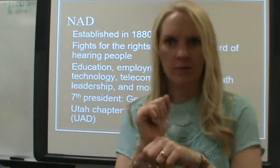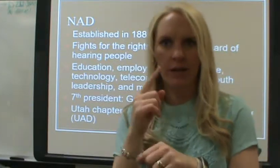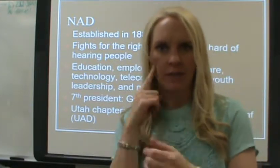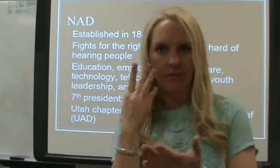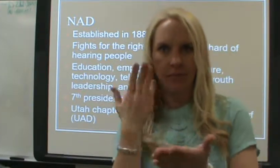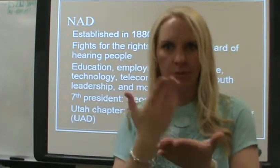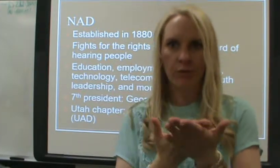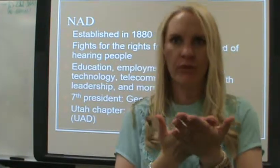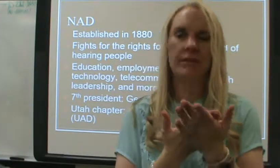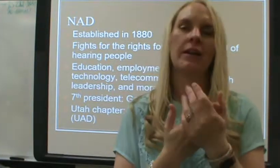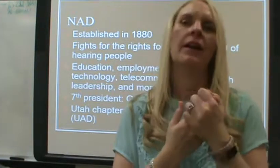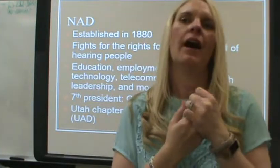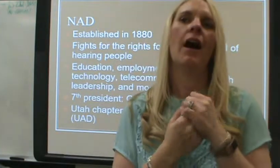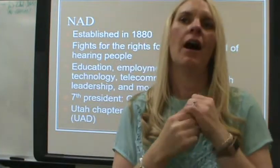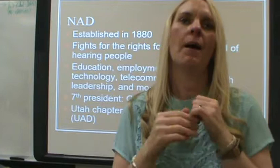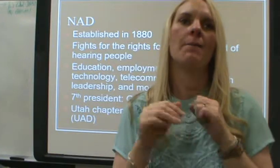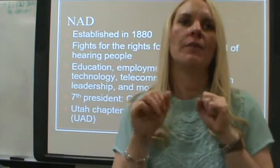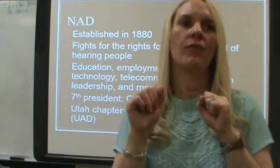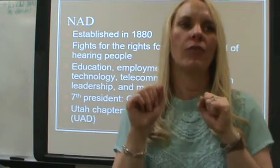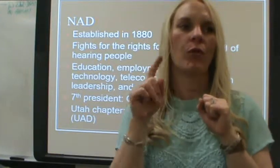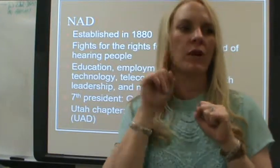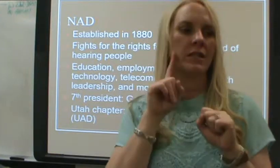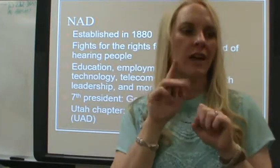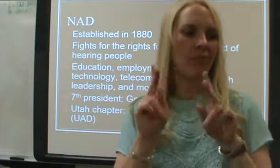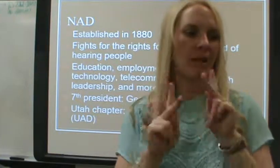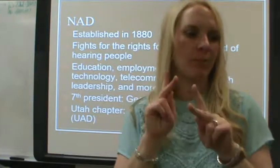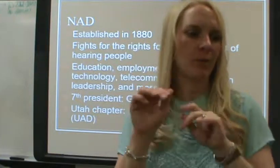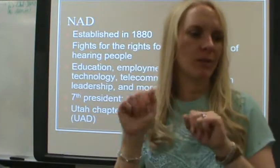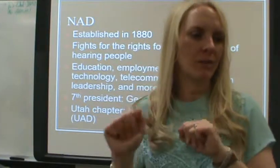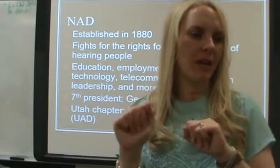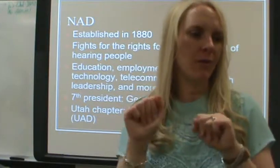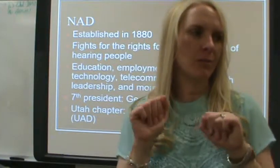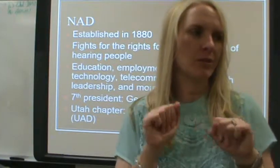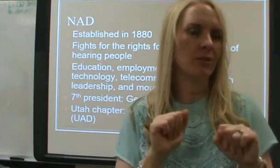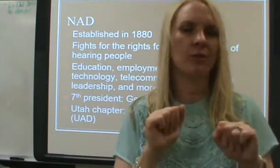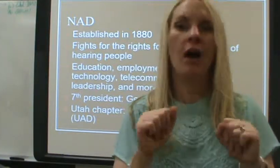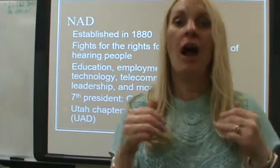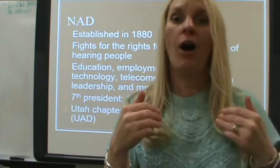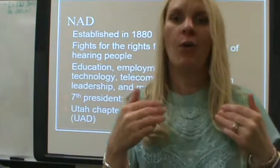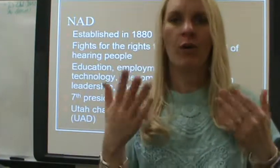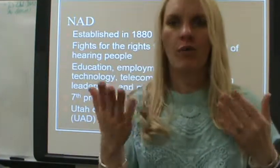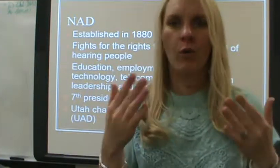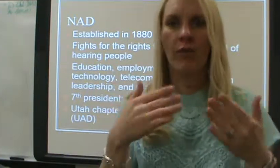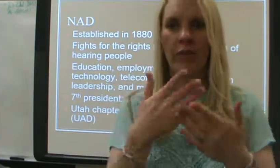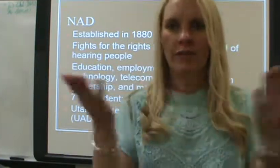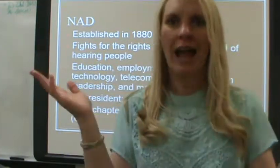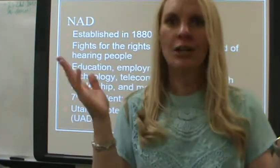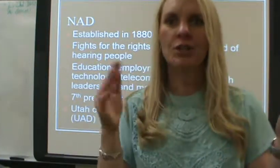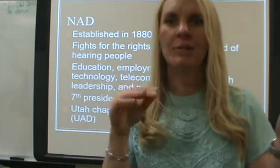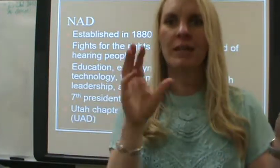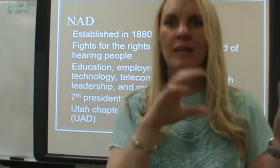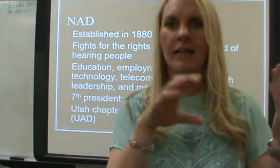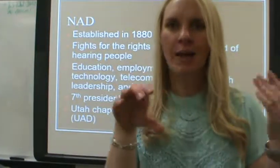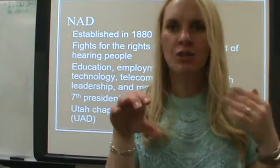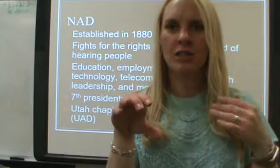right? To prove it. For deaf people to be able to, for there to actually be